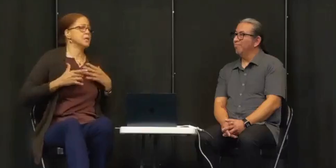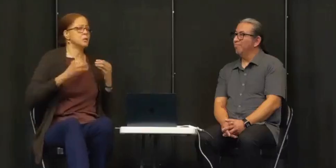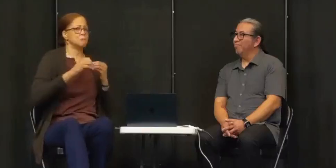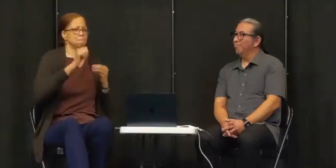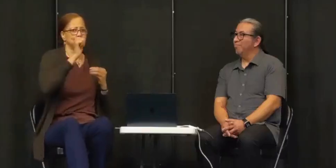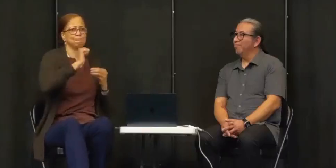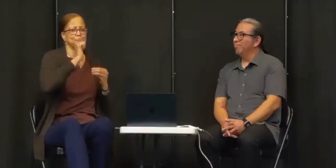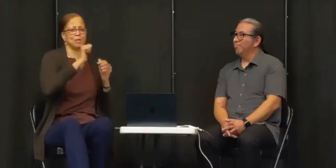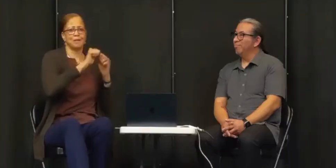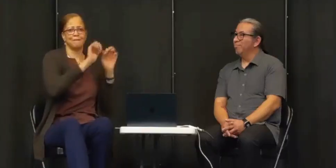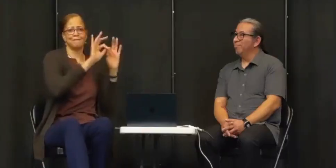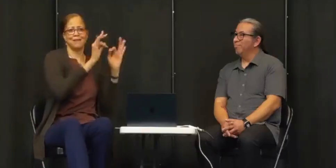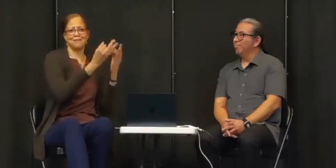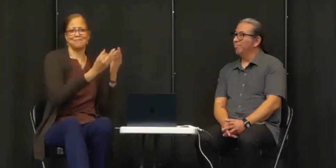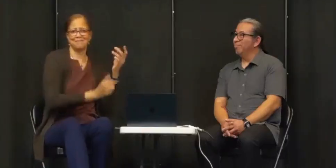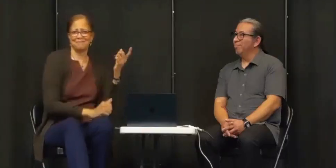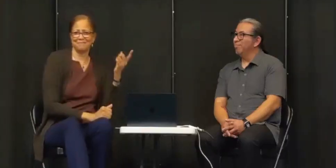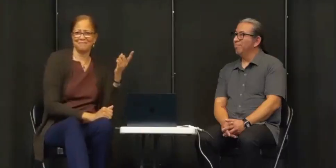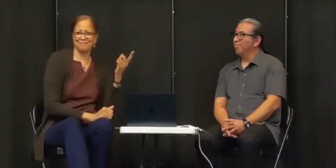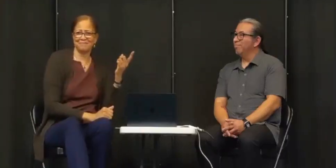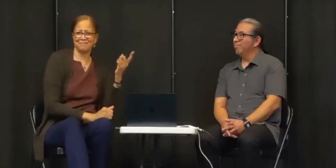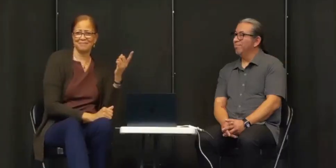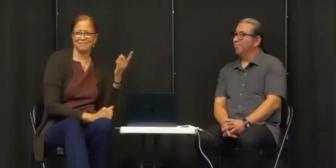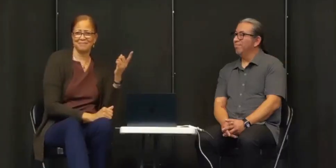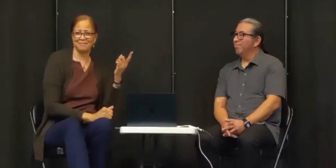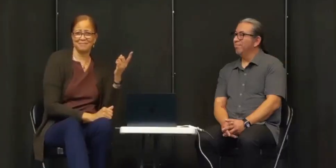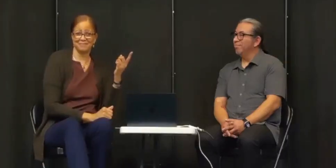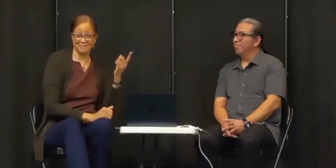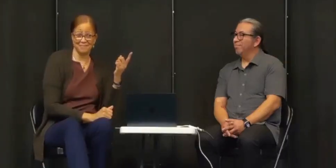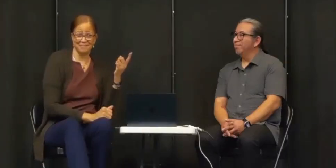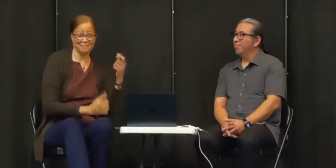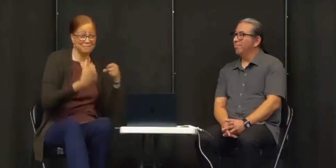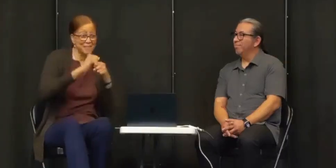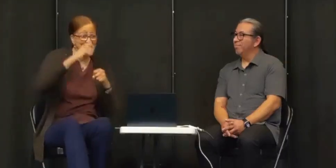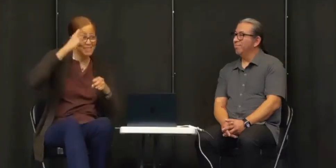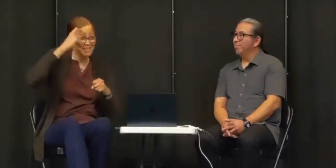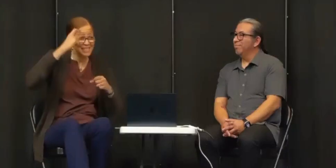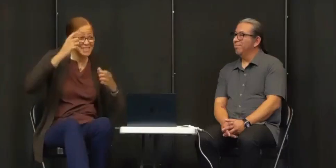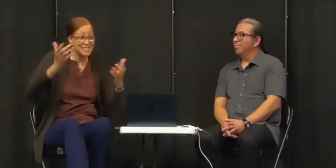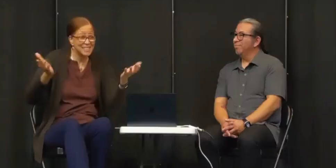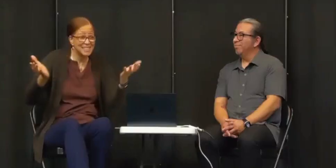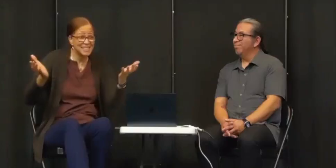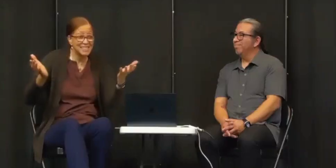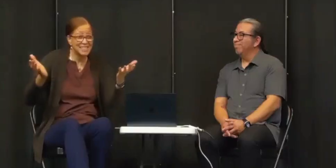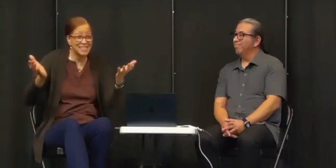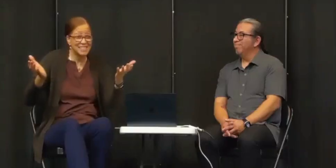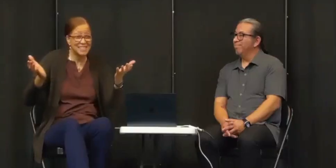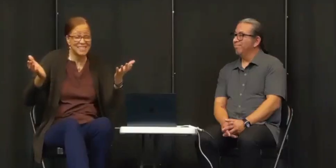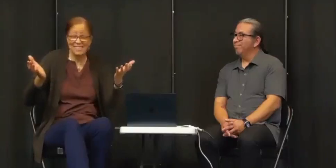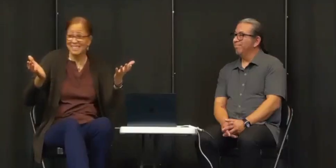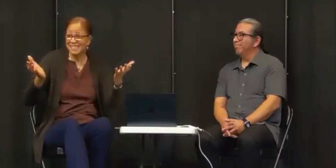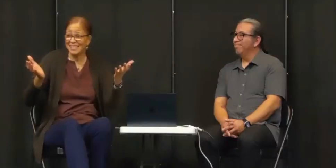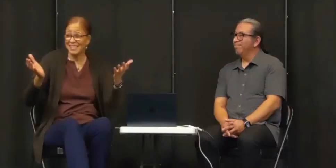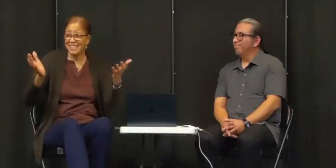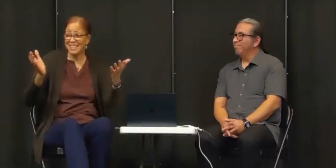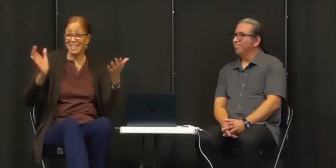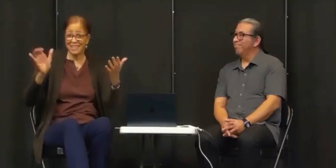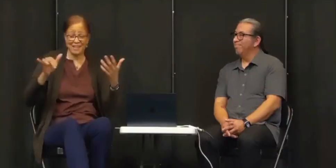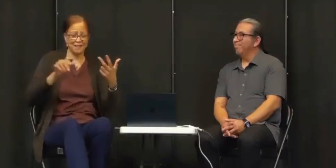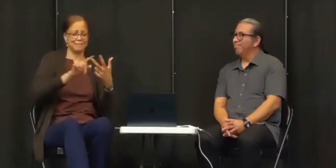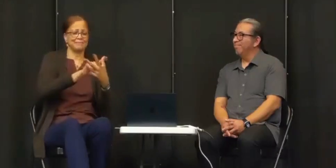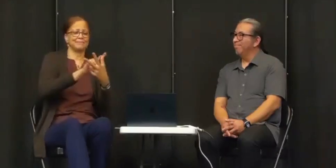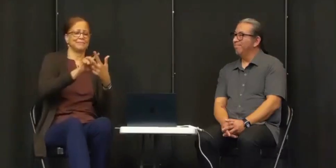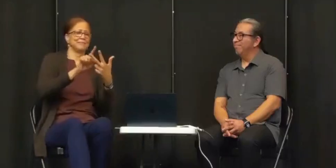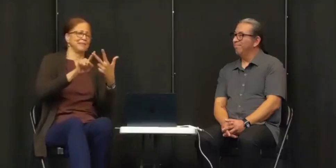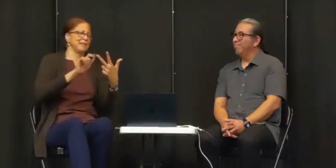really gonna necessarily work. And if you have some of your social needs met by the community, you're able to kind of get